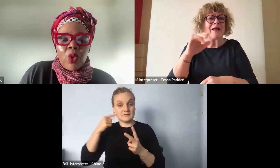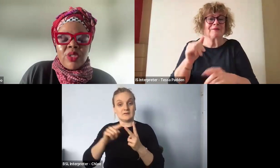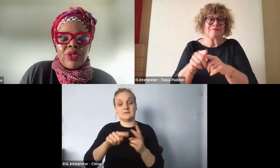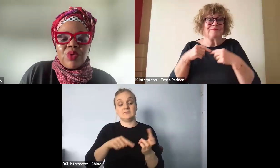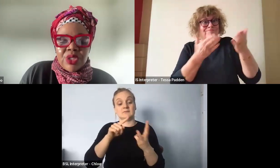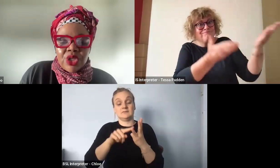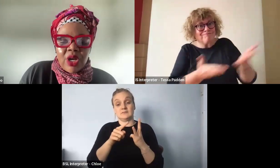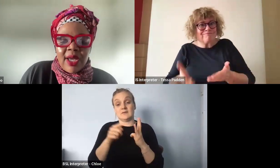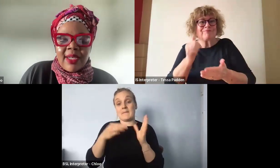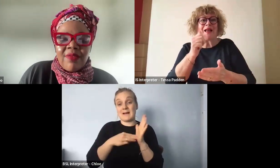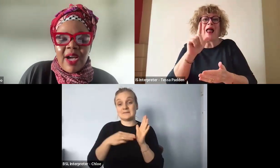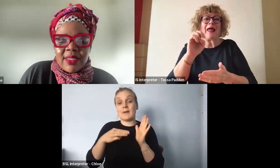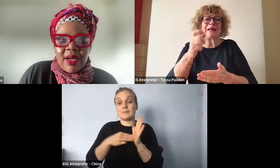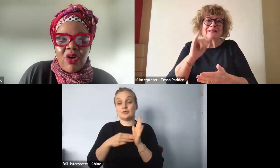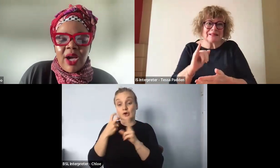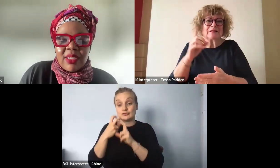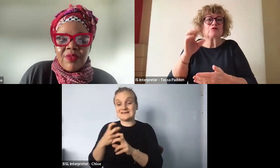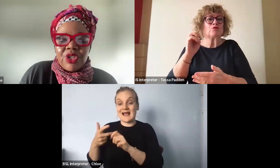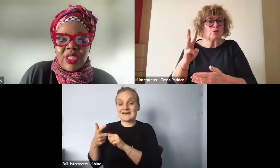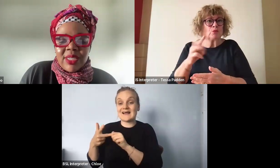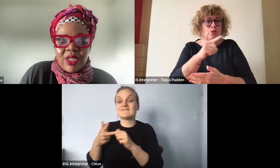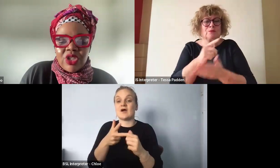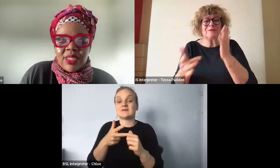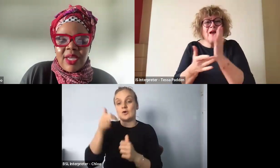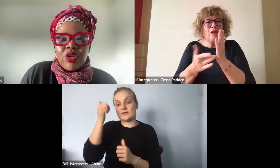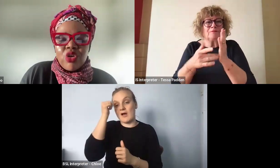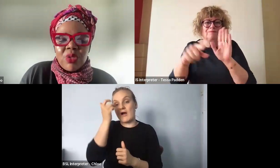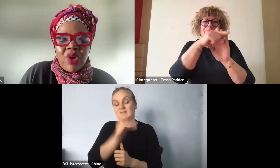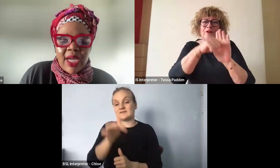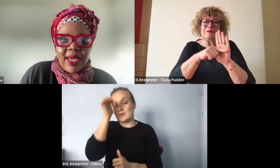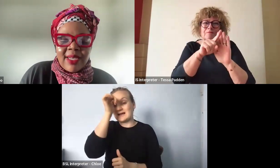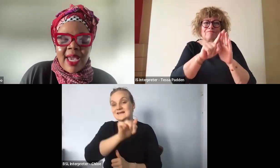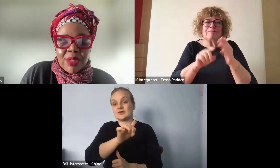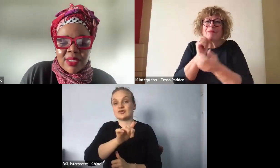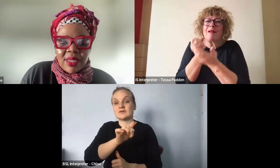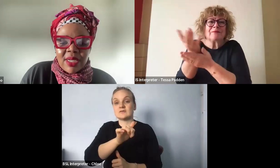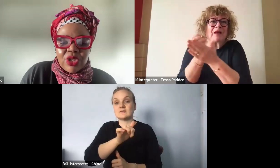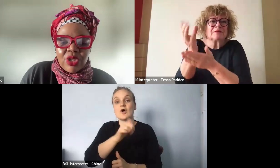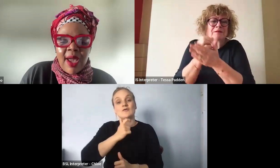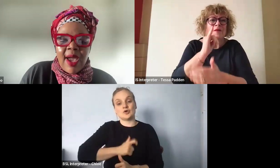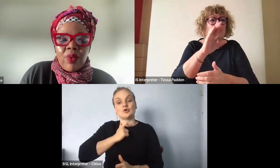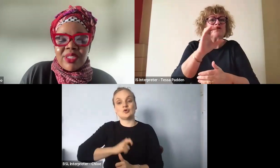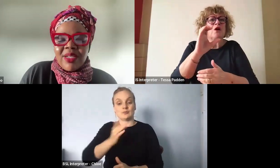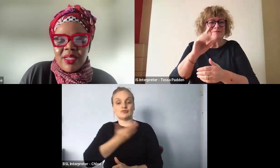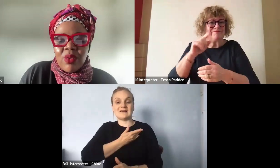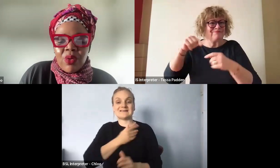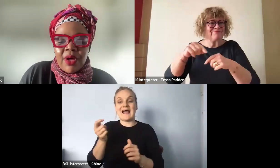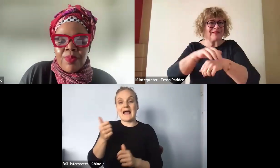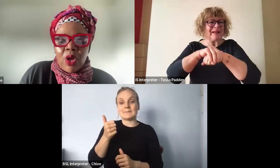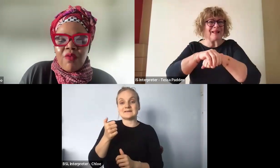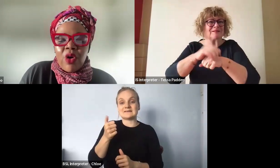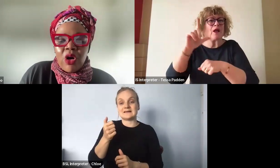Mahmoudi, who is a researcher and advisor on artificial intelligence and human rights at Amnesty International and was the